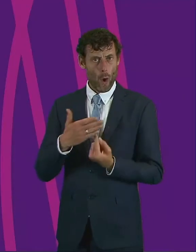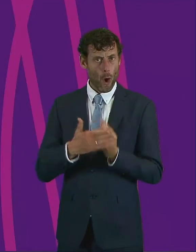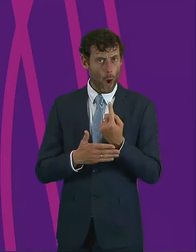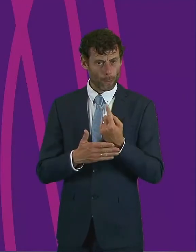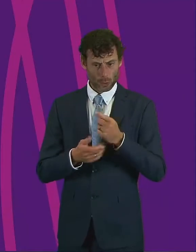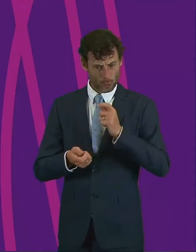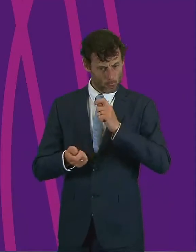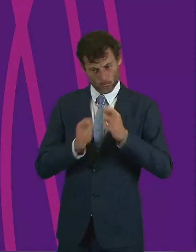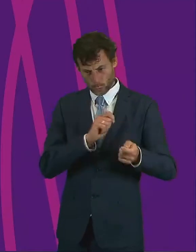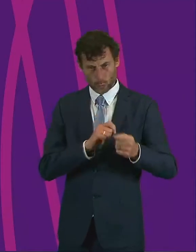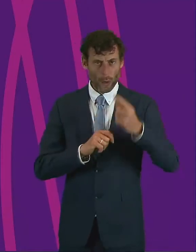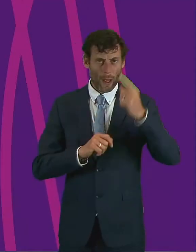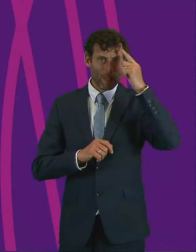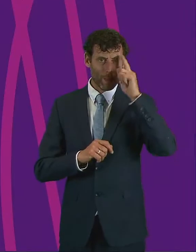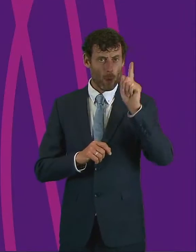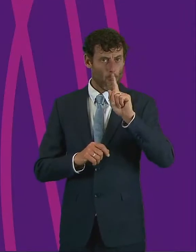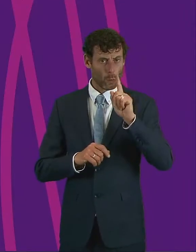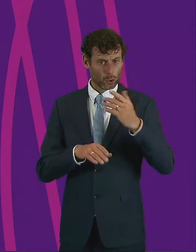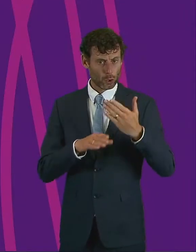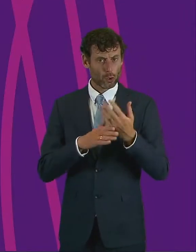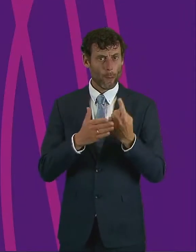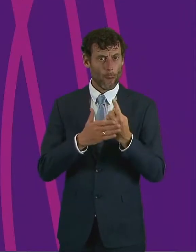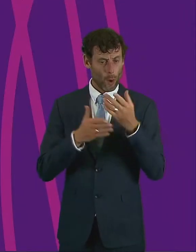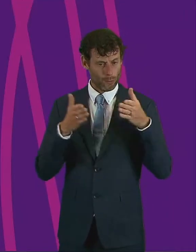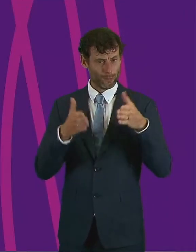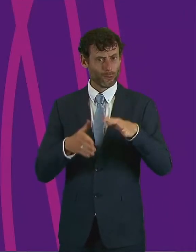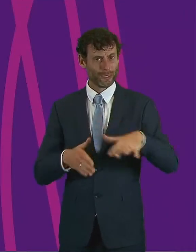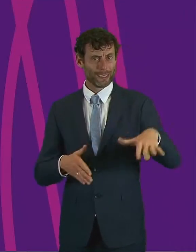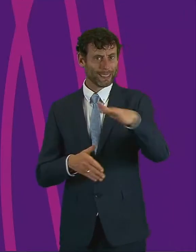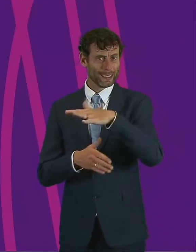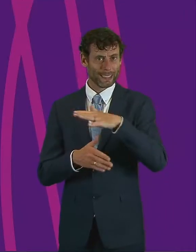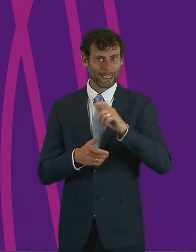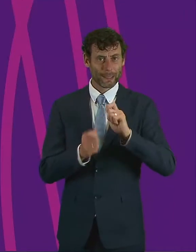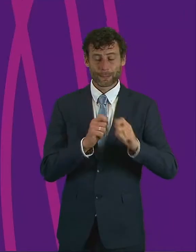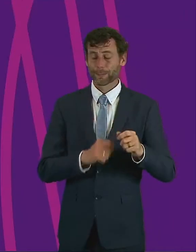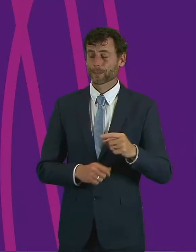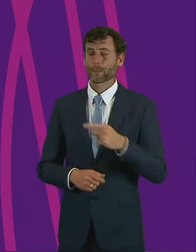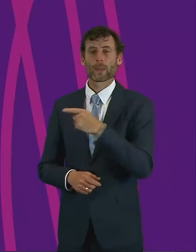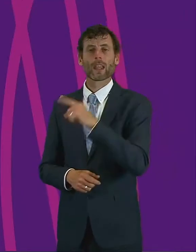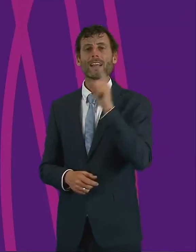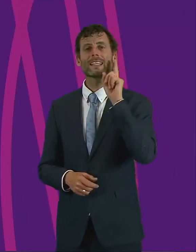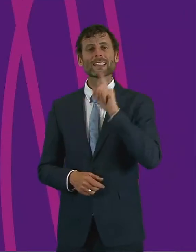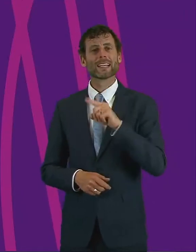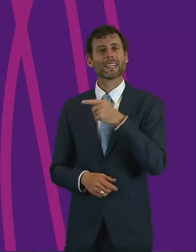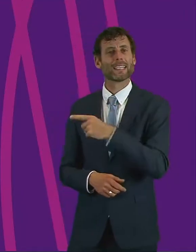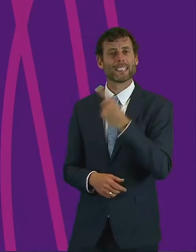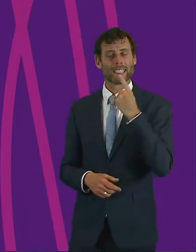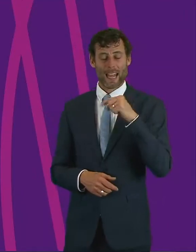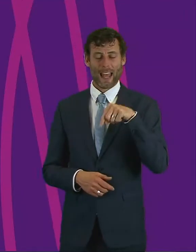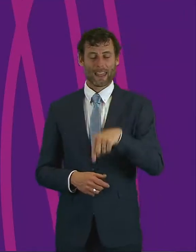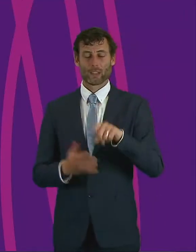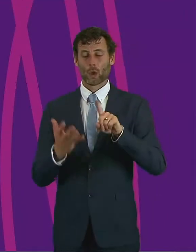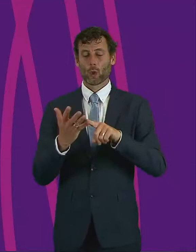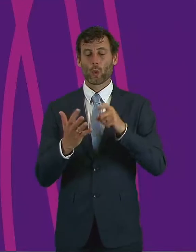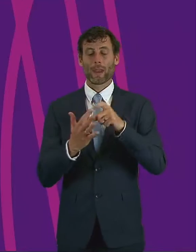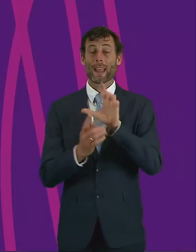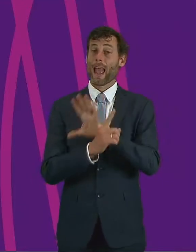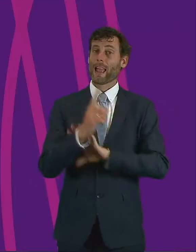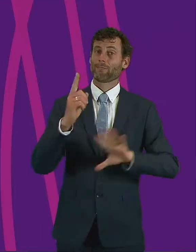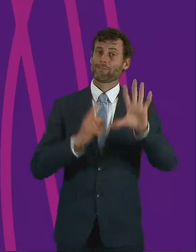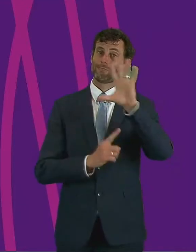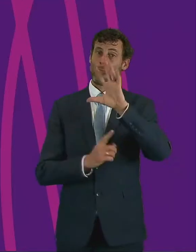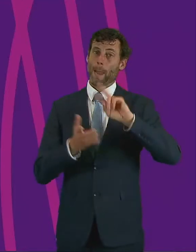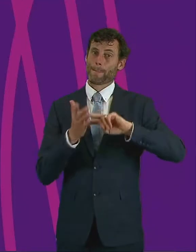Forbes. And the incredible arguments that were being made yesterday about this both being a UK-wide